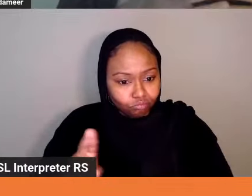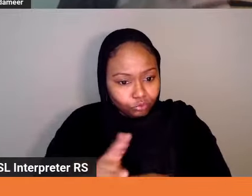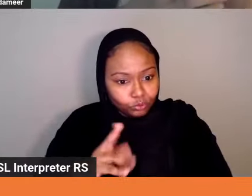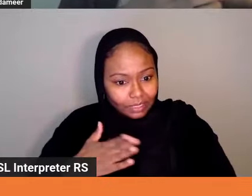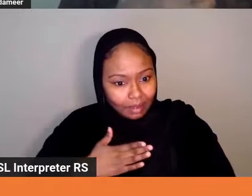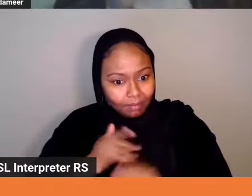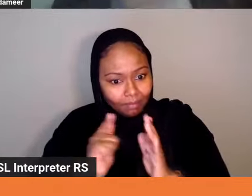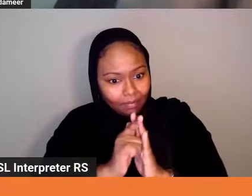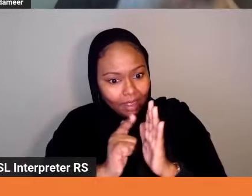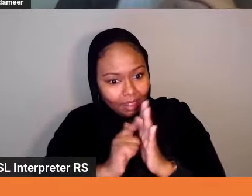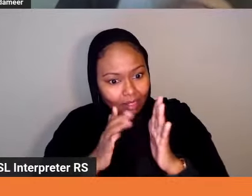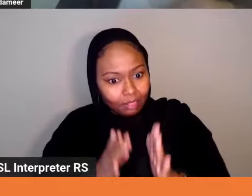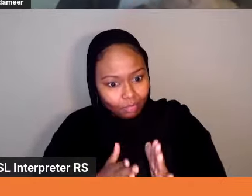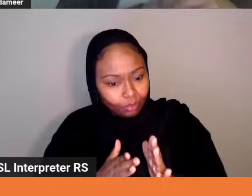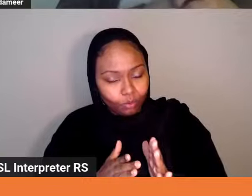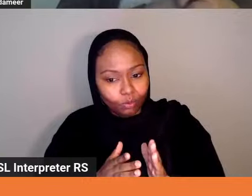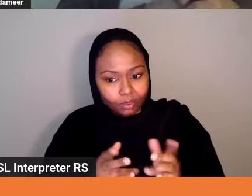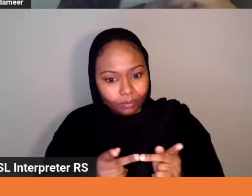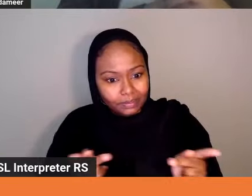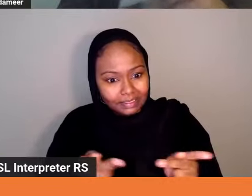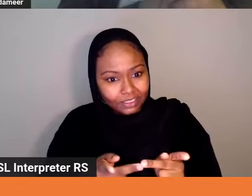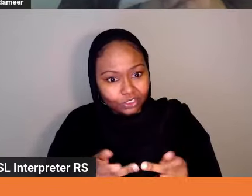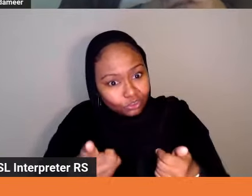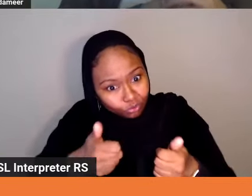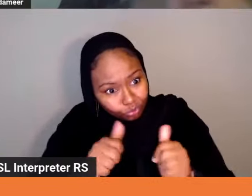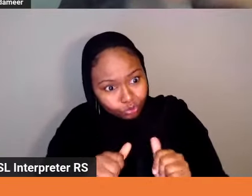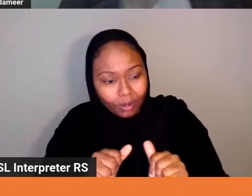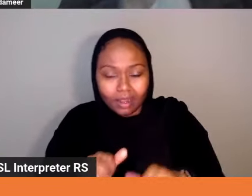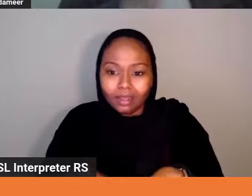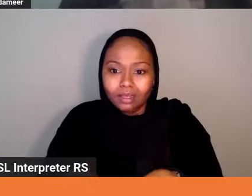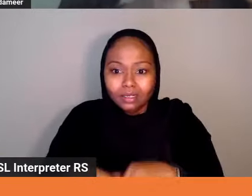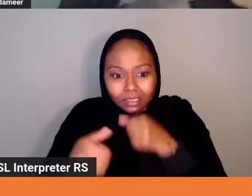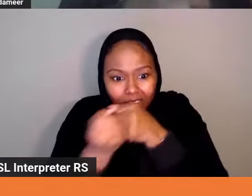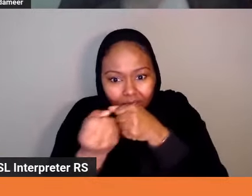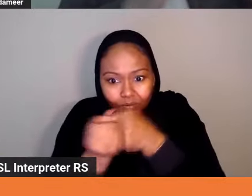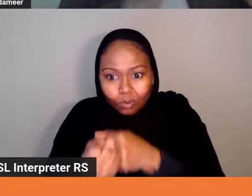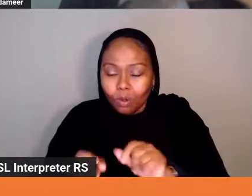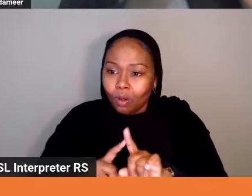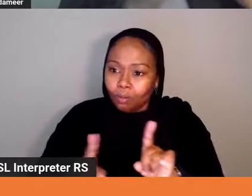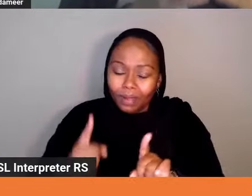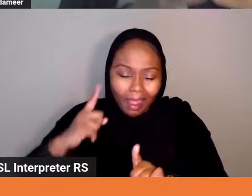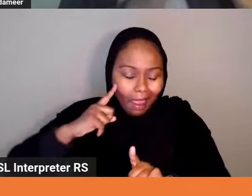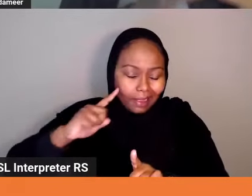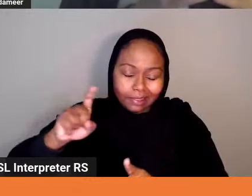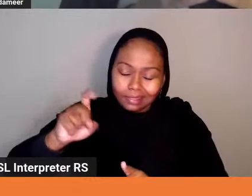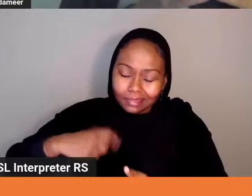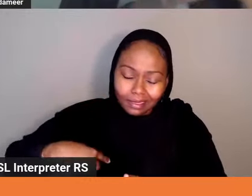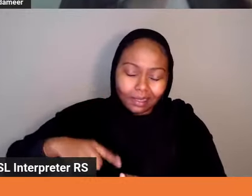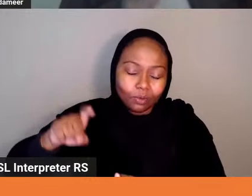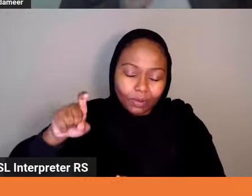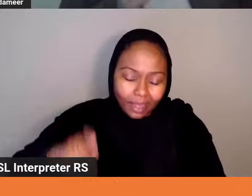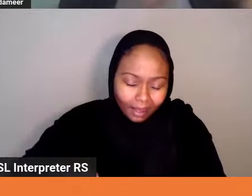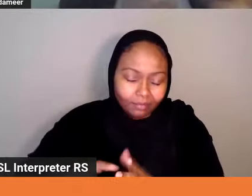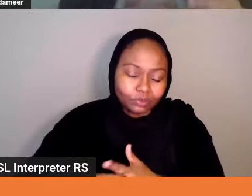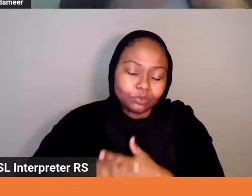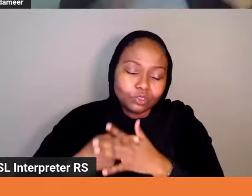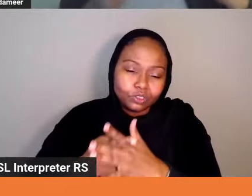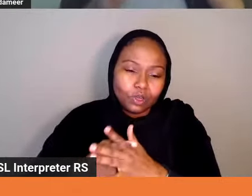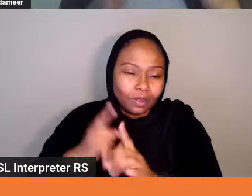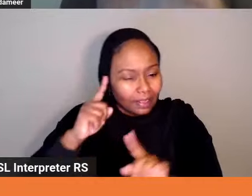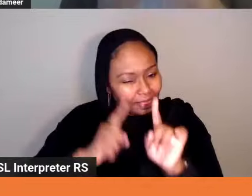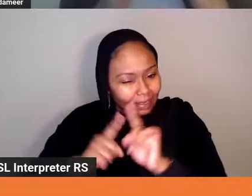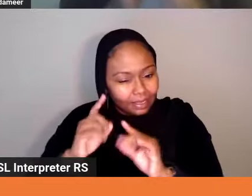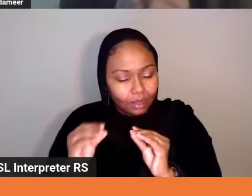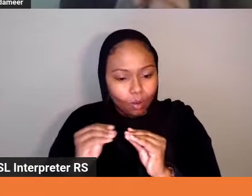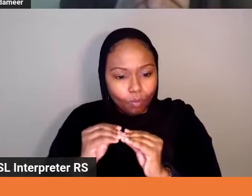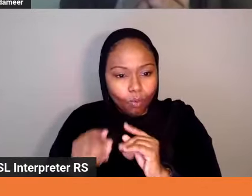the legal procedures that I have, but I think we have to start to think more about the